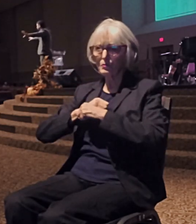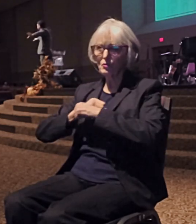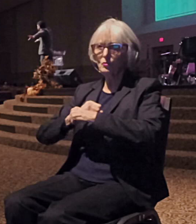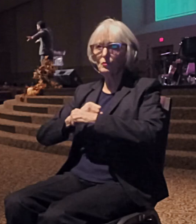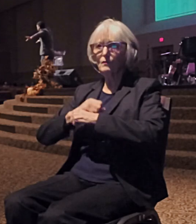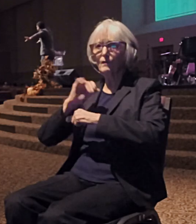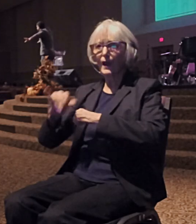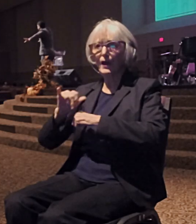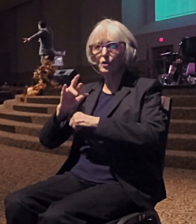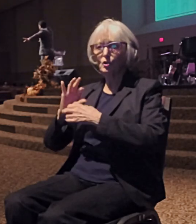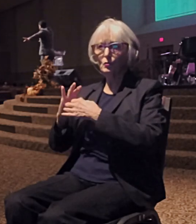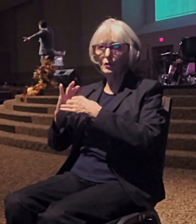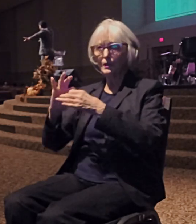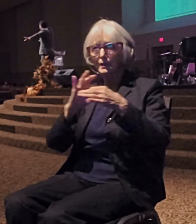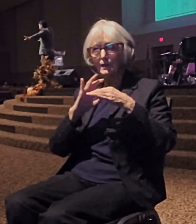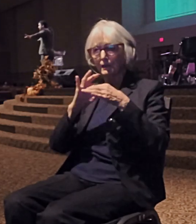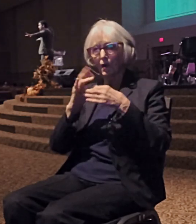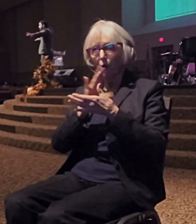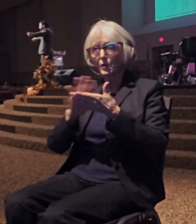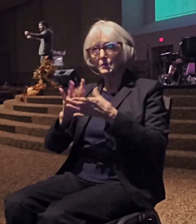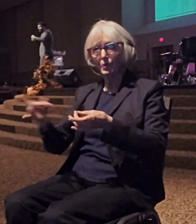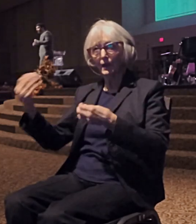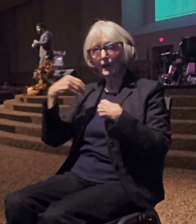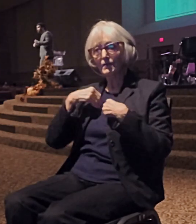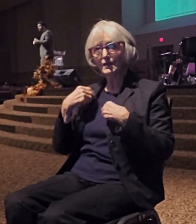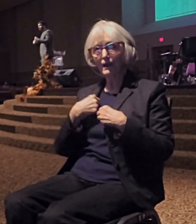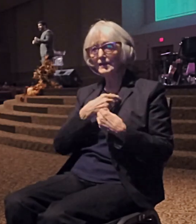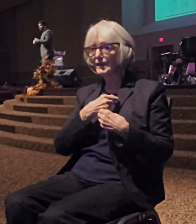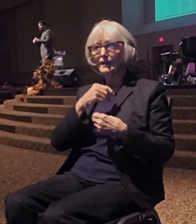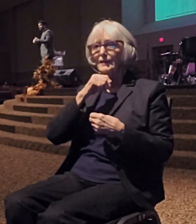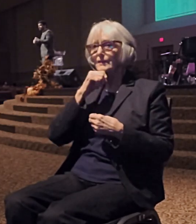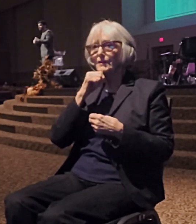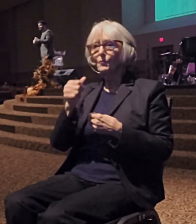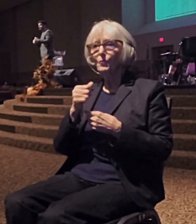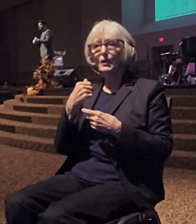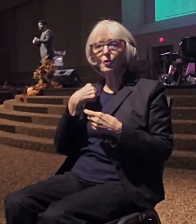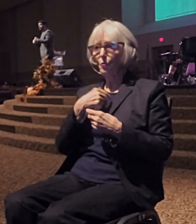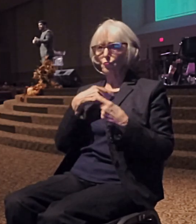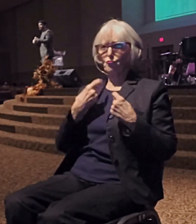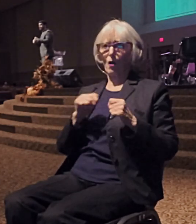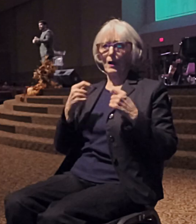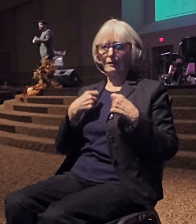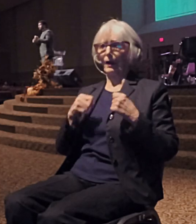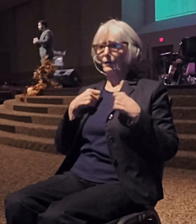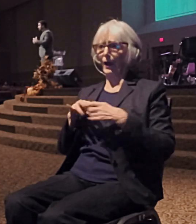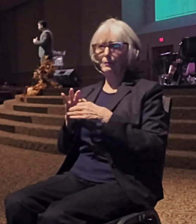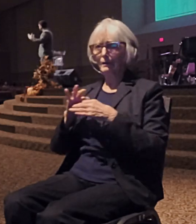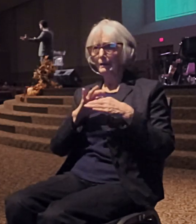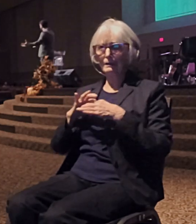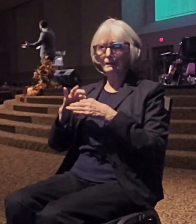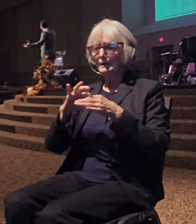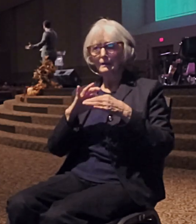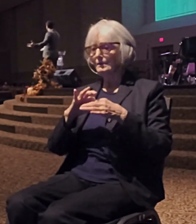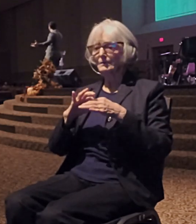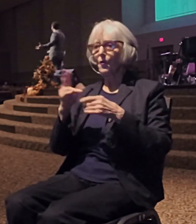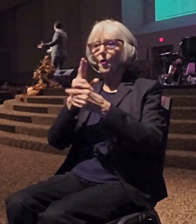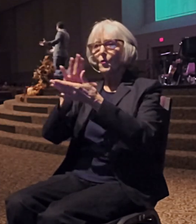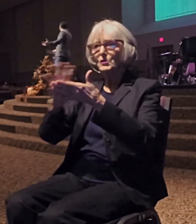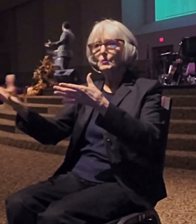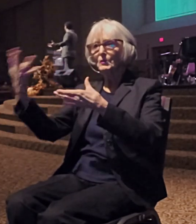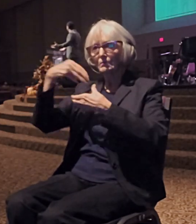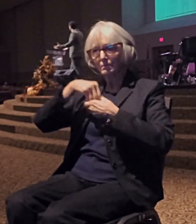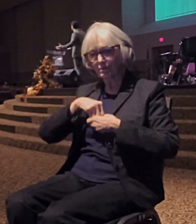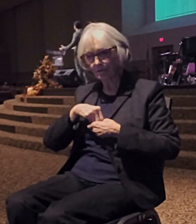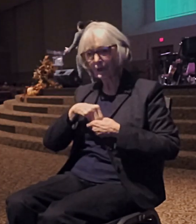the Holy Spirit's already given. It's not that we find a way to unify ourselves. The Holy Spirit's already given the